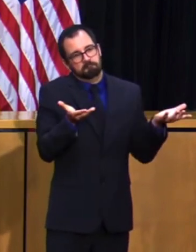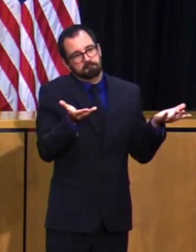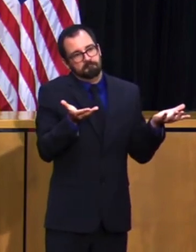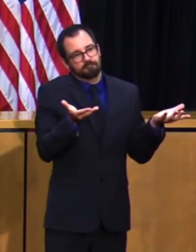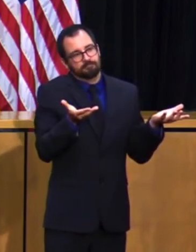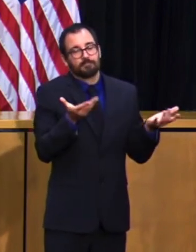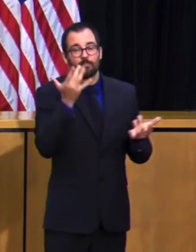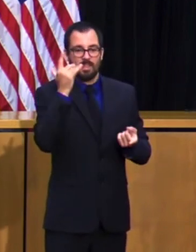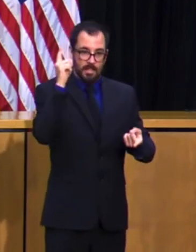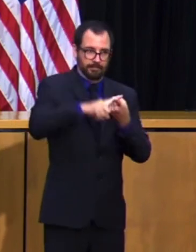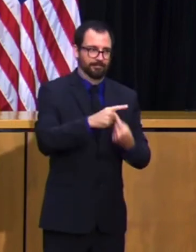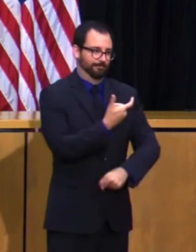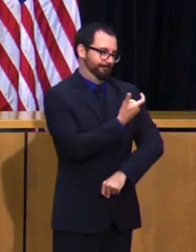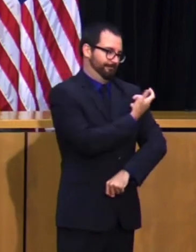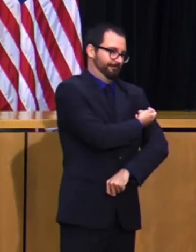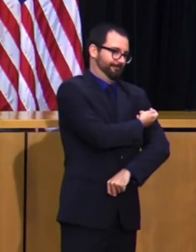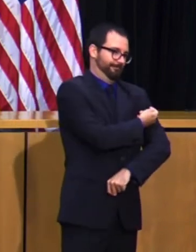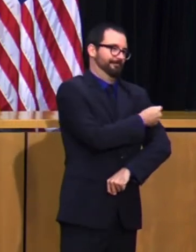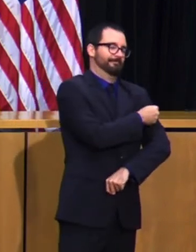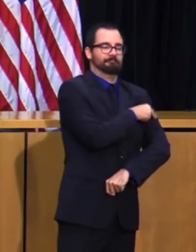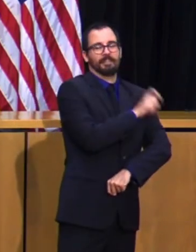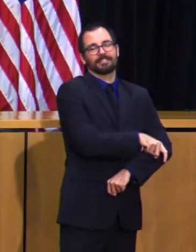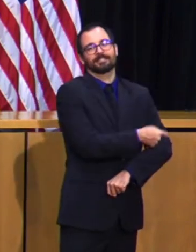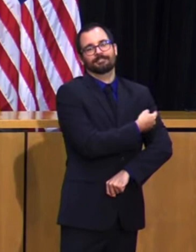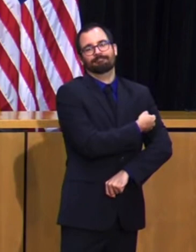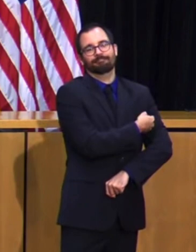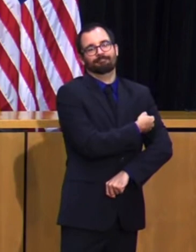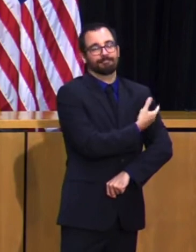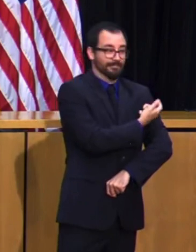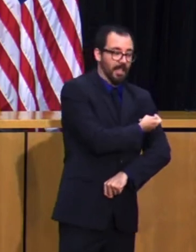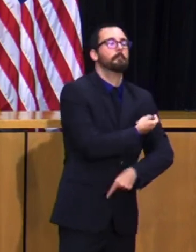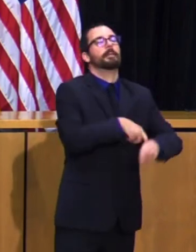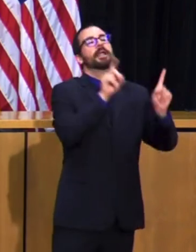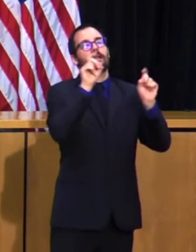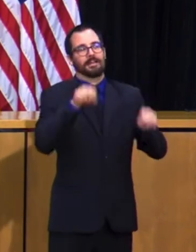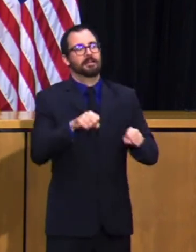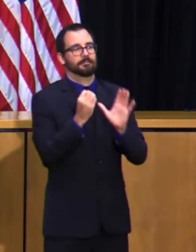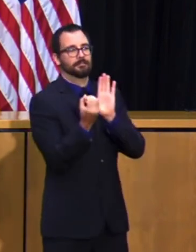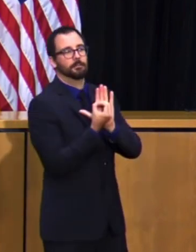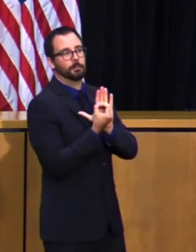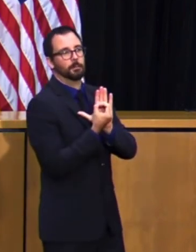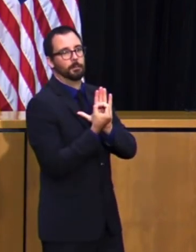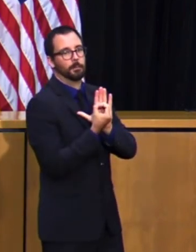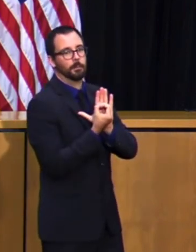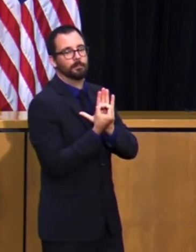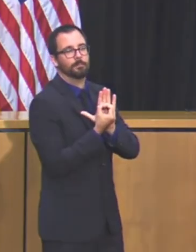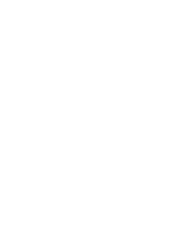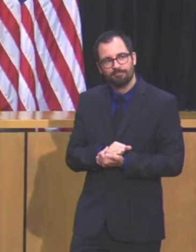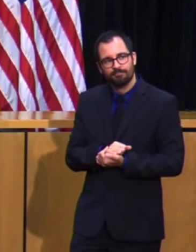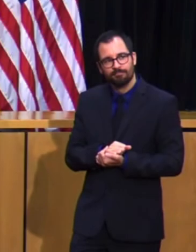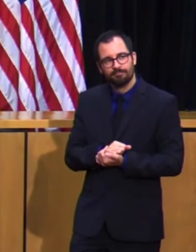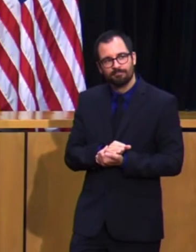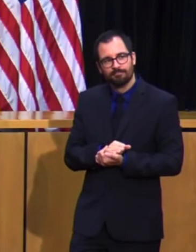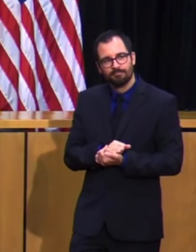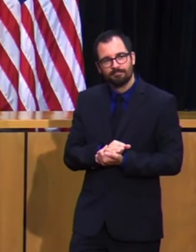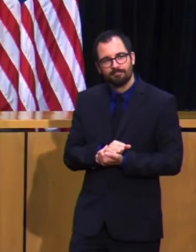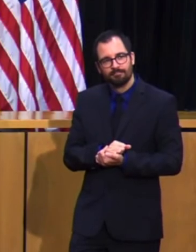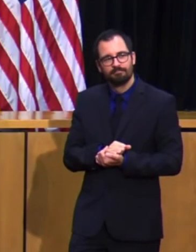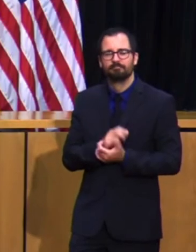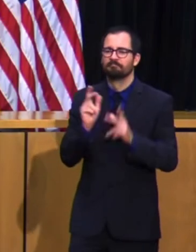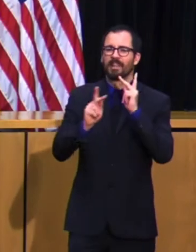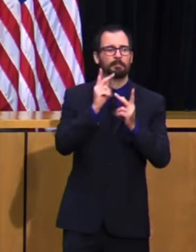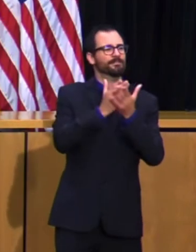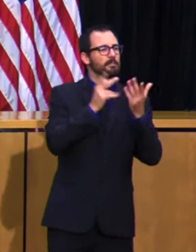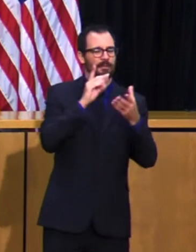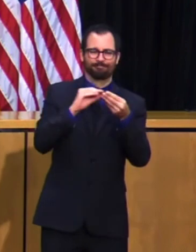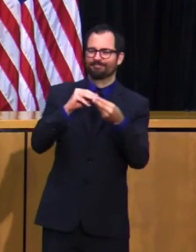managing the spread does come down in many respects to the individual decisions that get made by all of us. I would argue that we've given